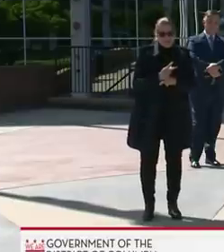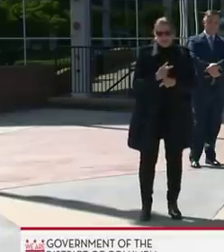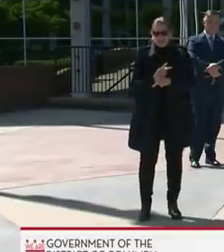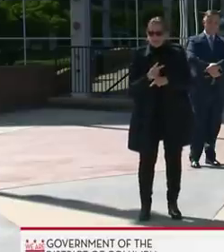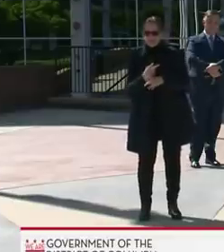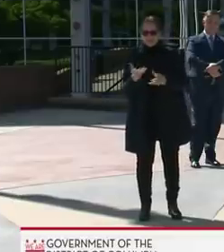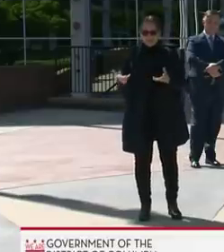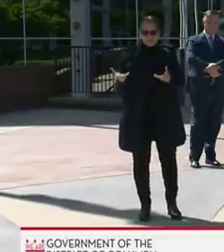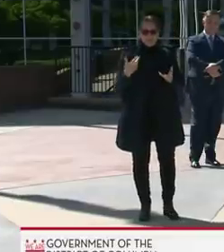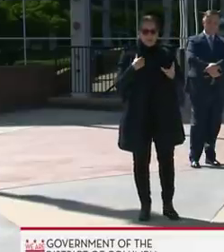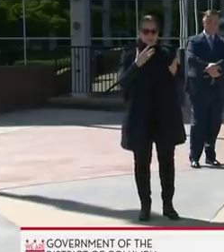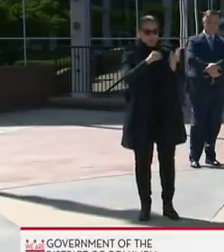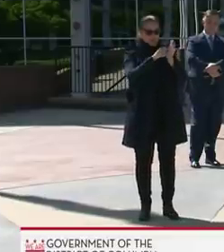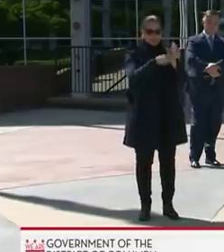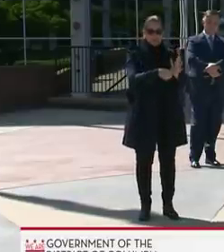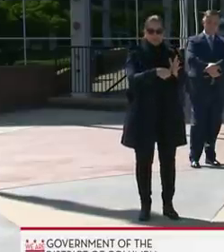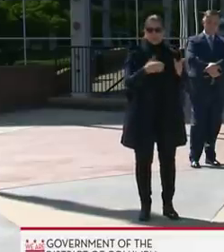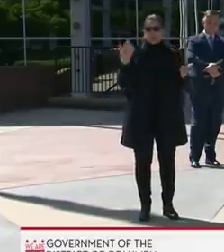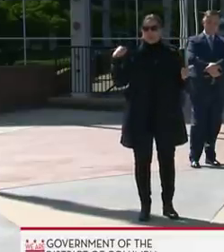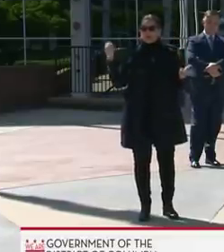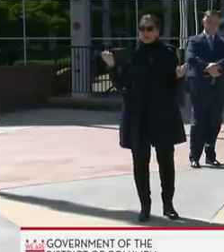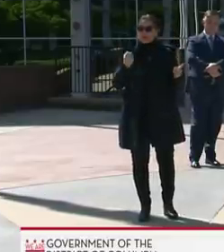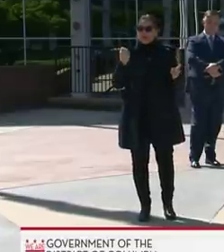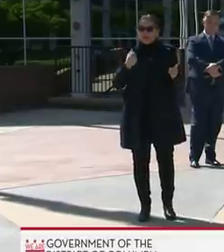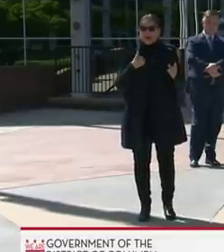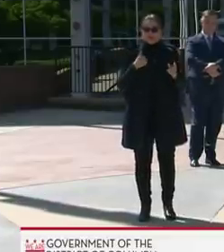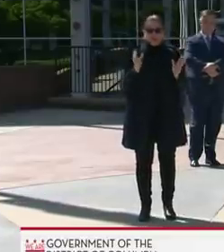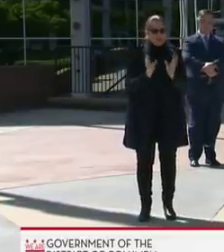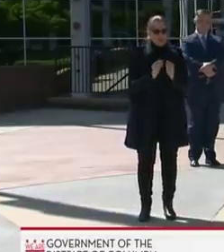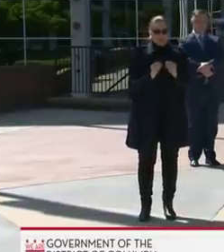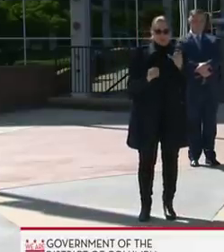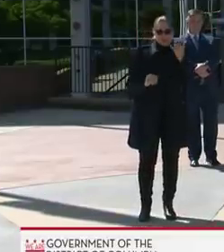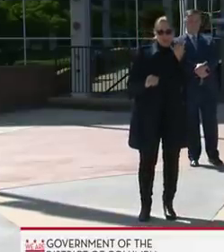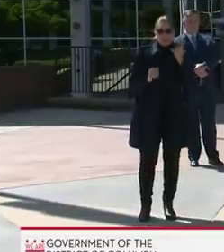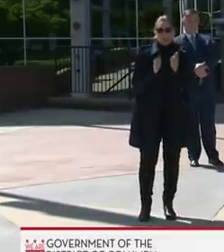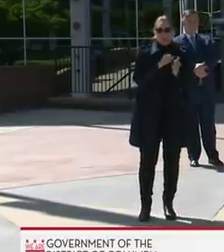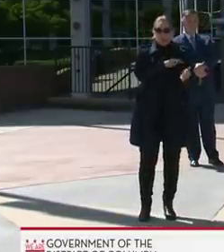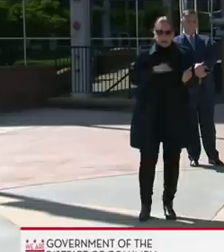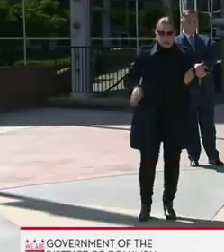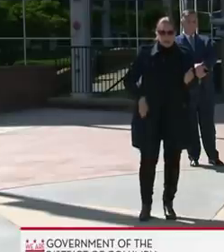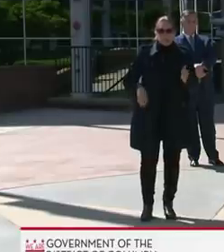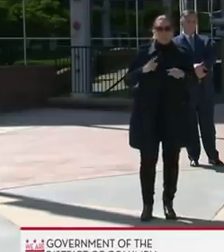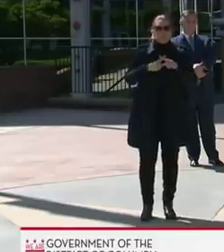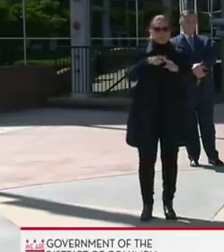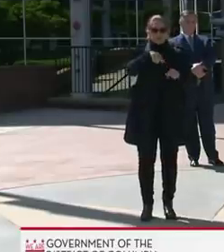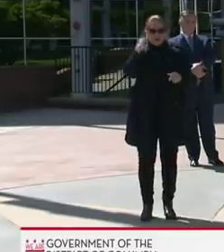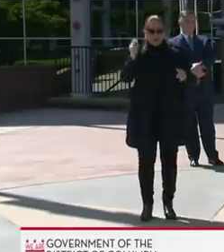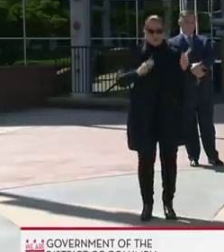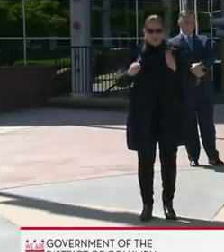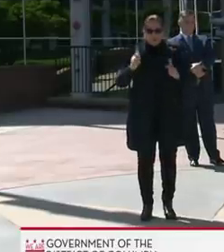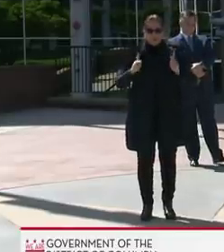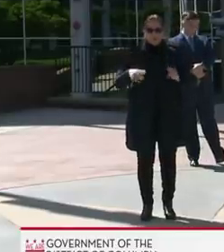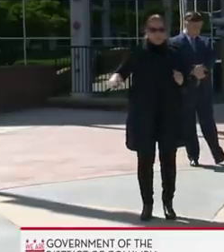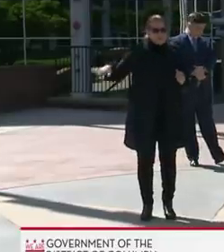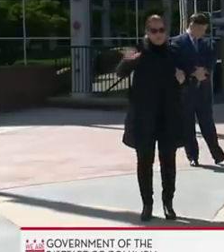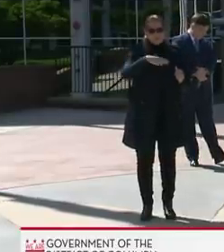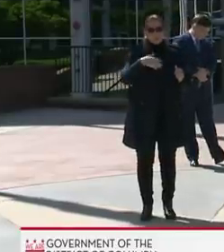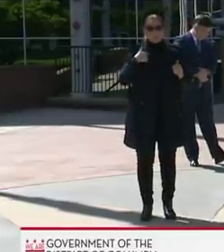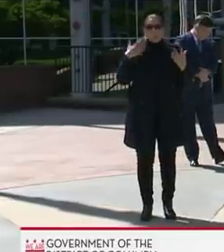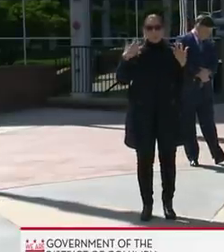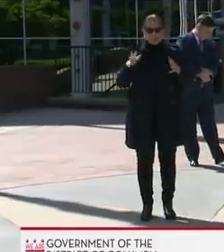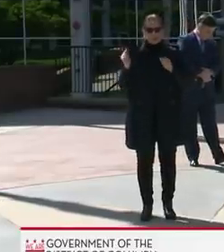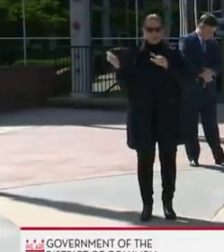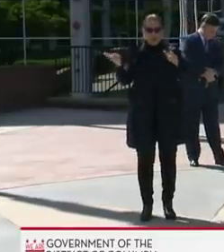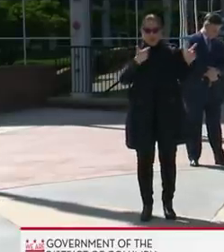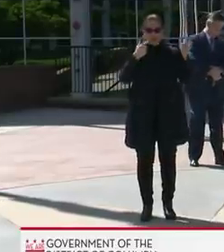call on Saturday with the mayor and the other elected officials that we all agreed that this was a